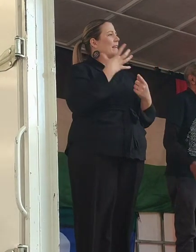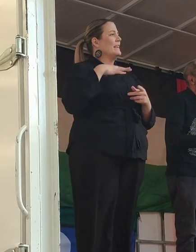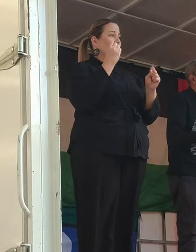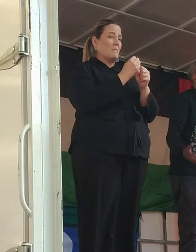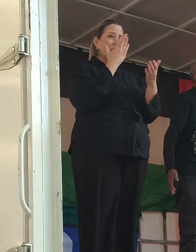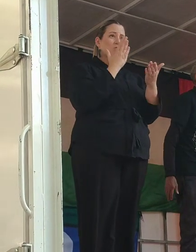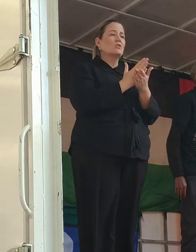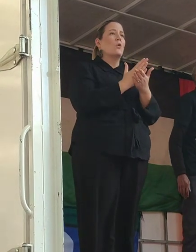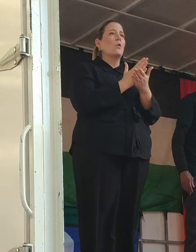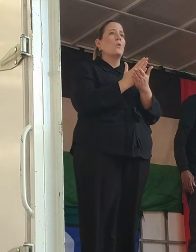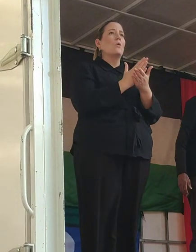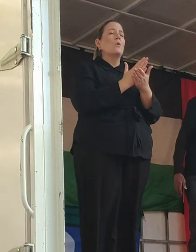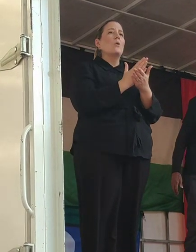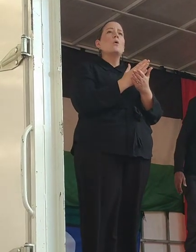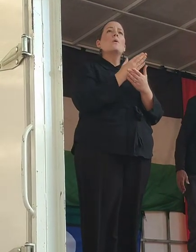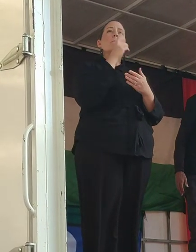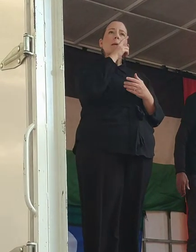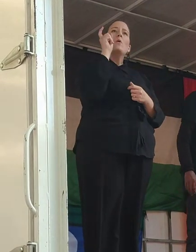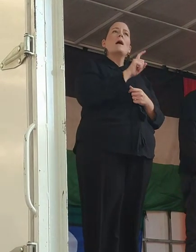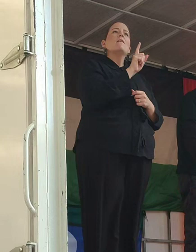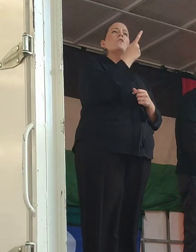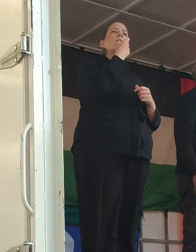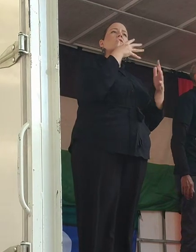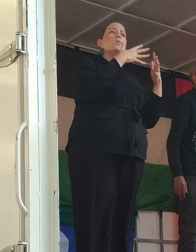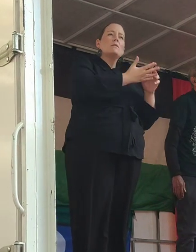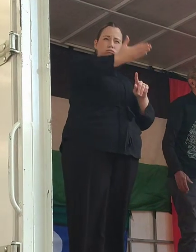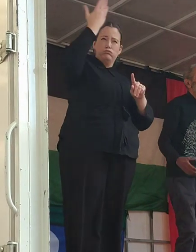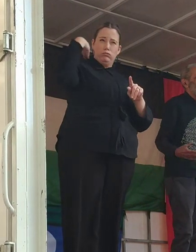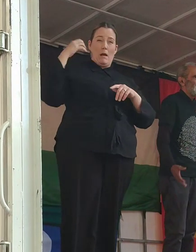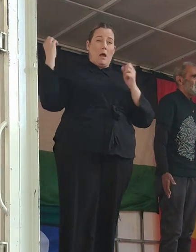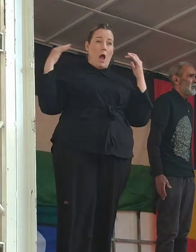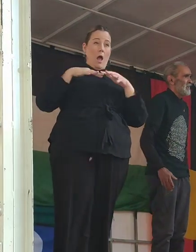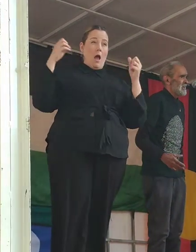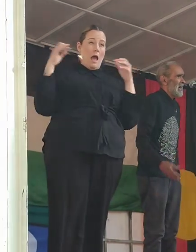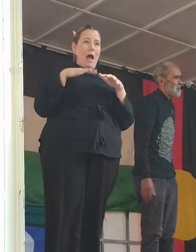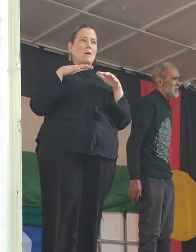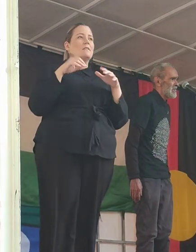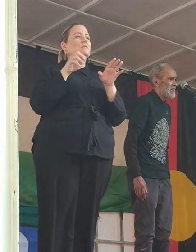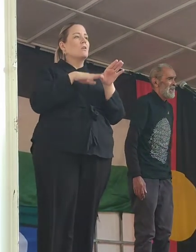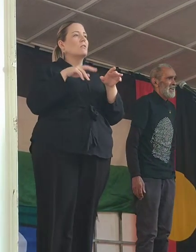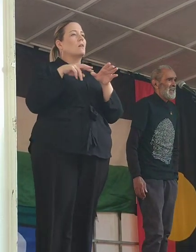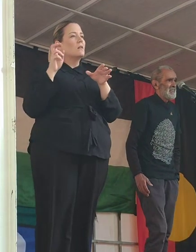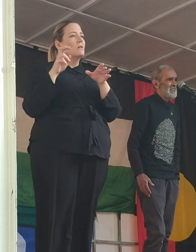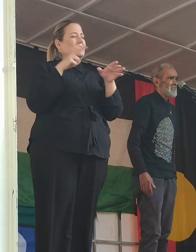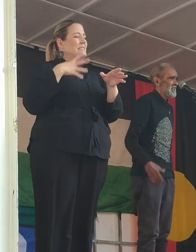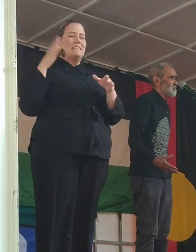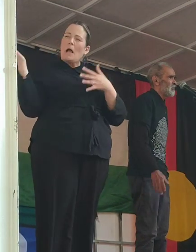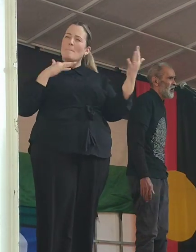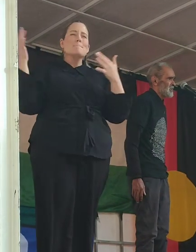those who turned up in the first few weeks of these rallies keep coming. This